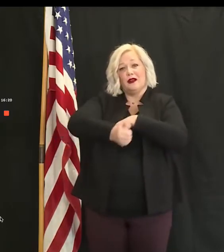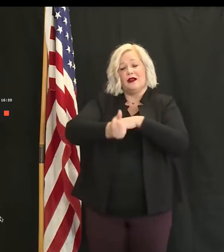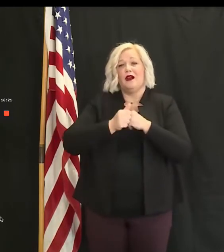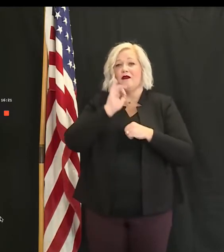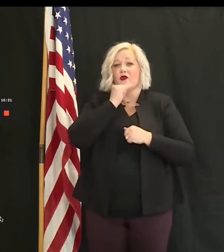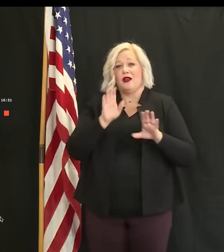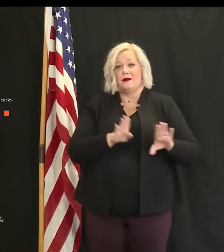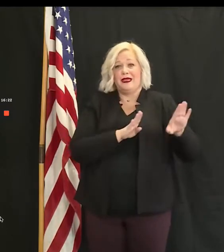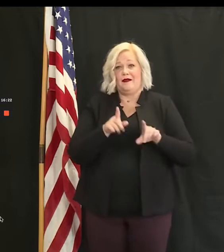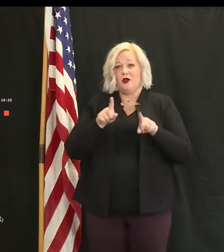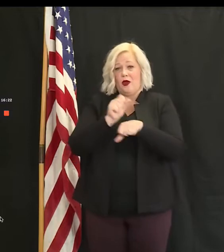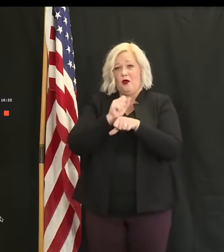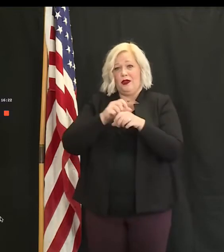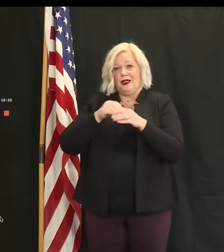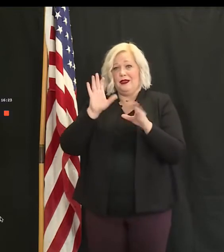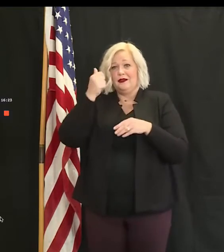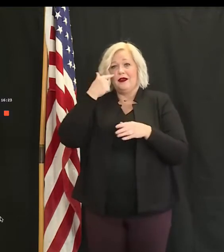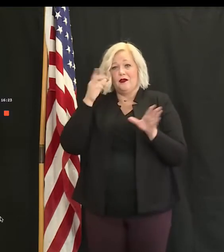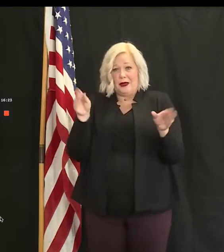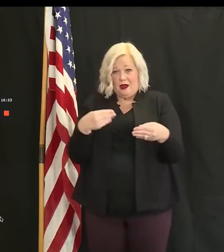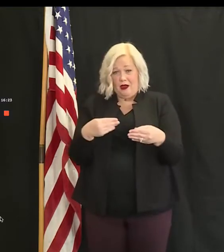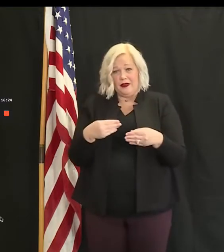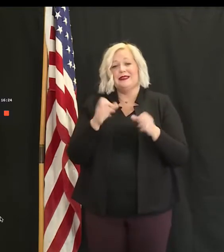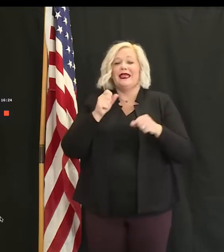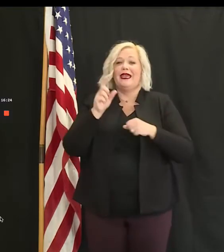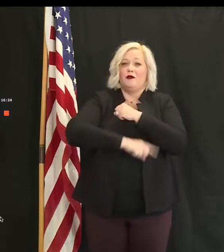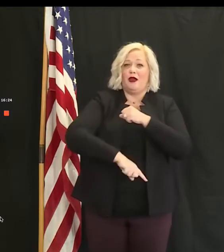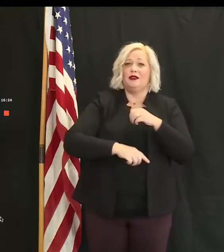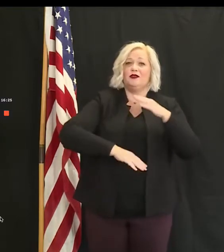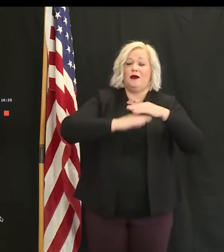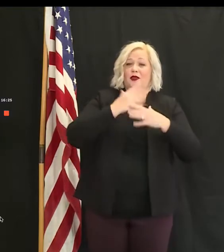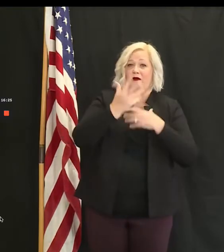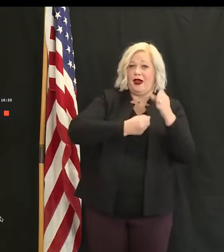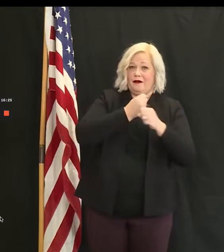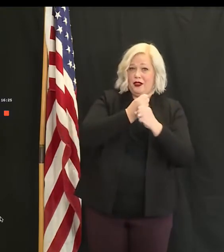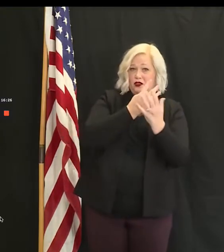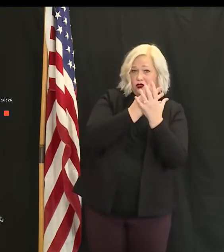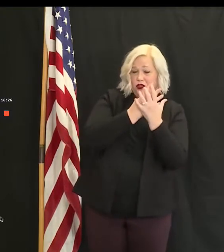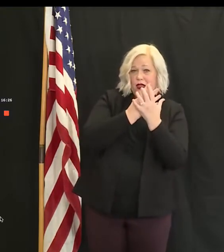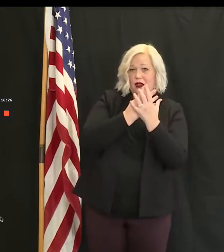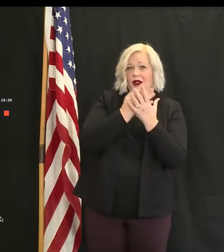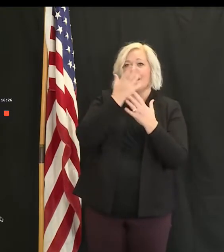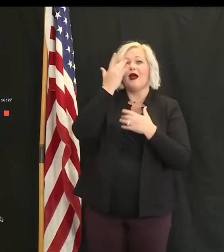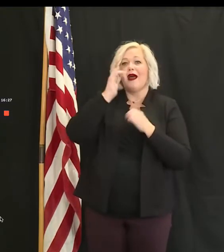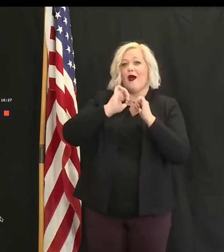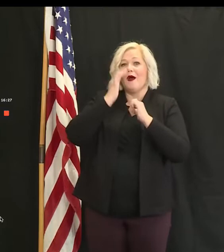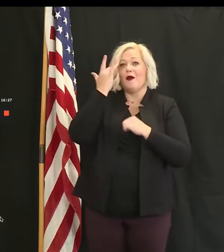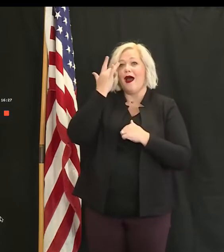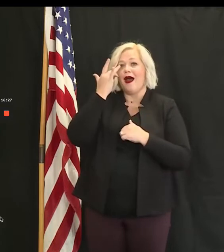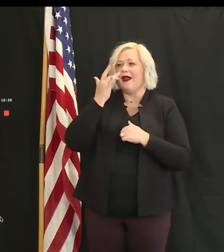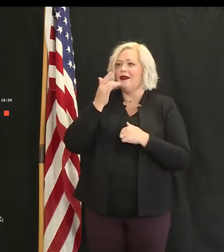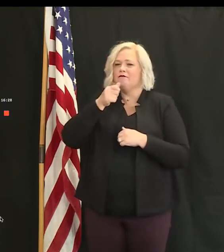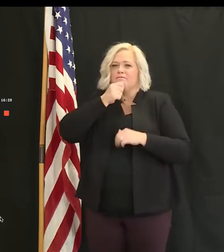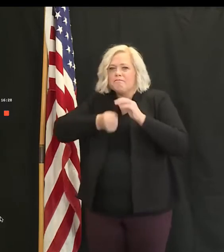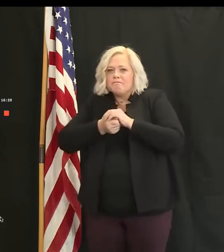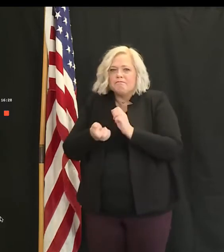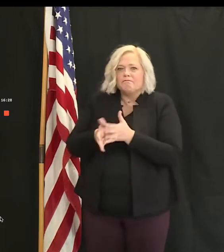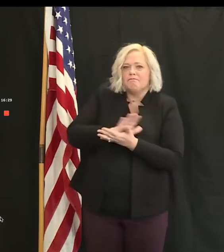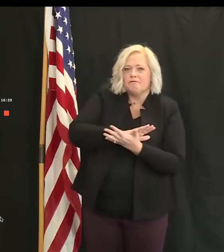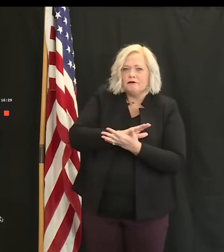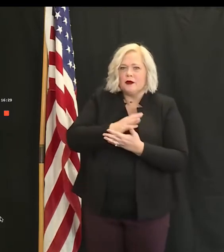in office, a five-year felony for acts related to the city of Flint's finances, as well as Flint's